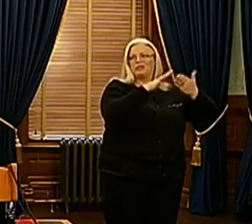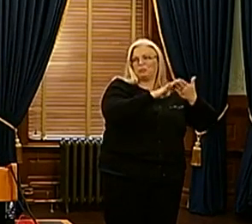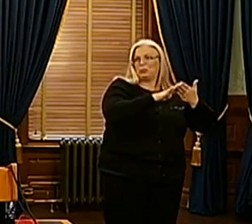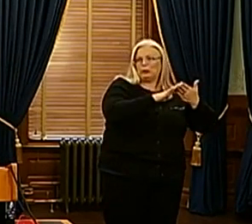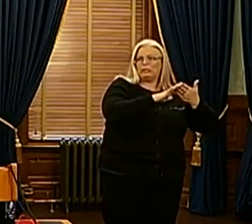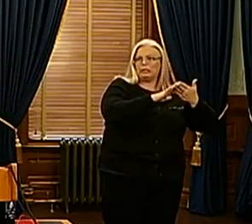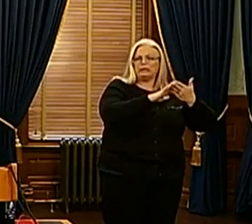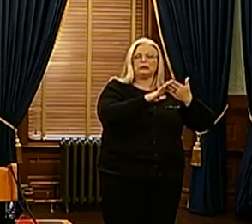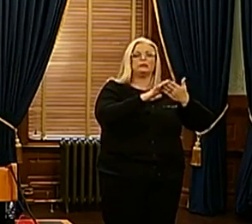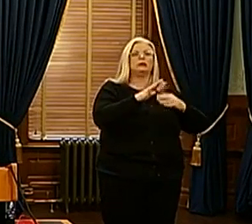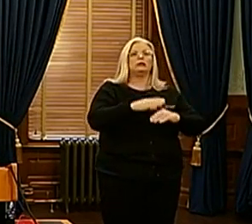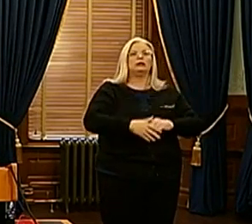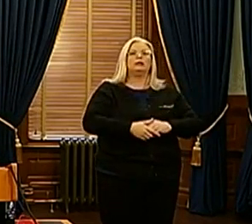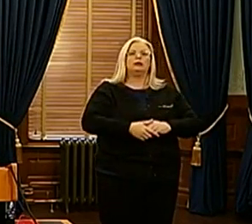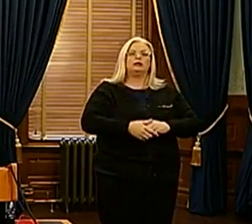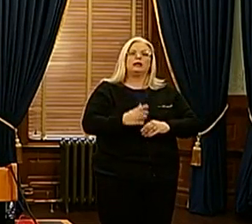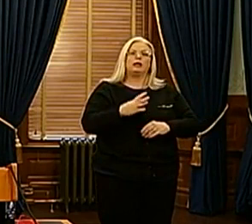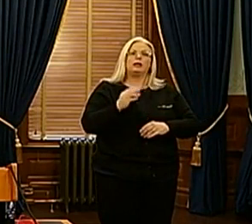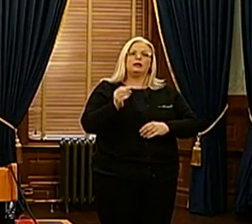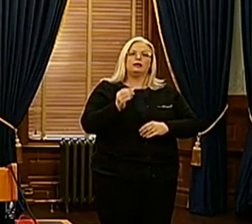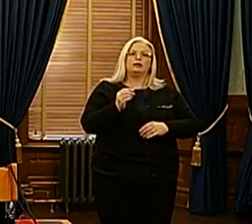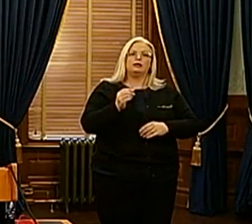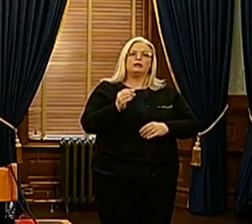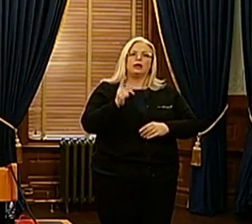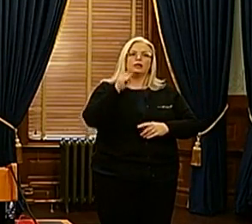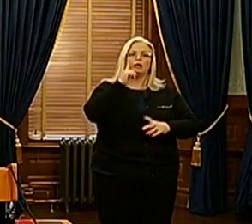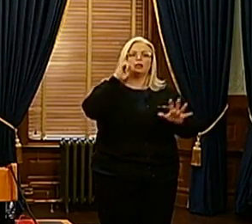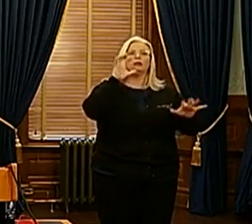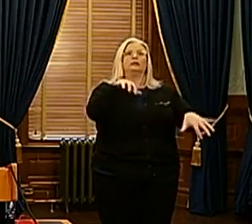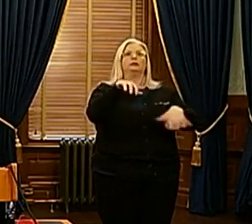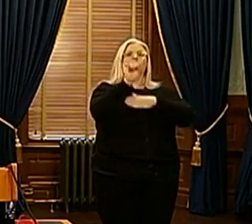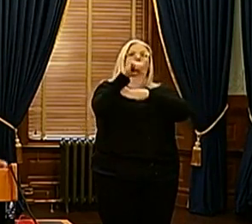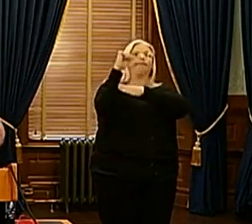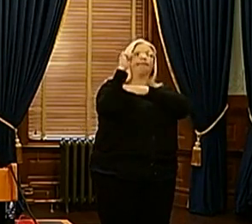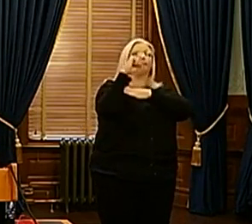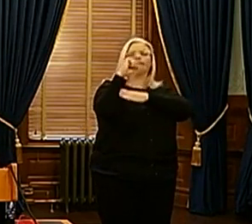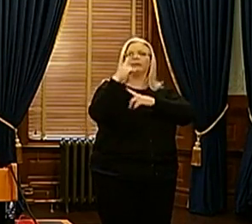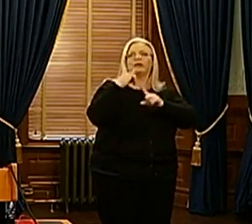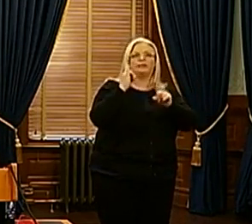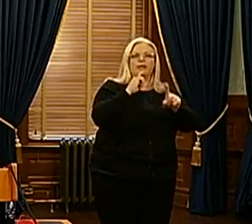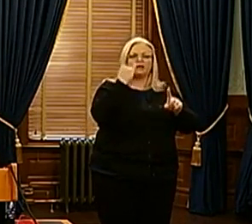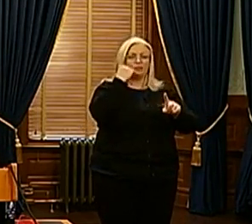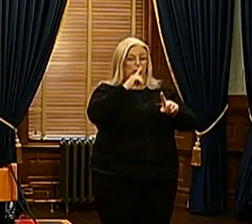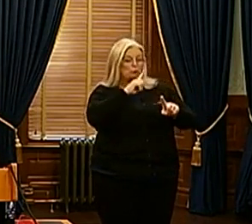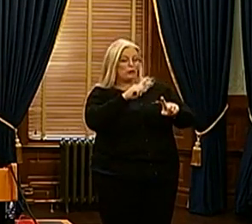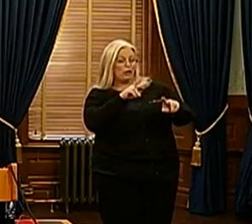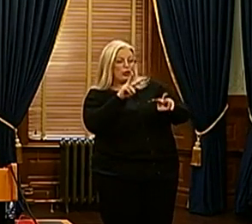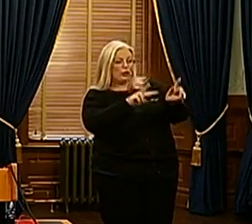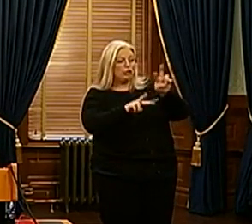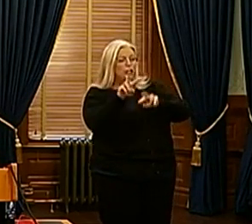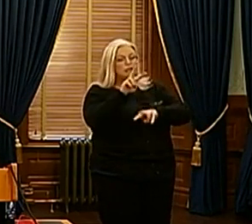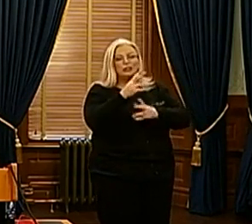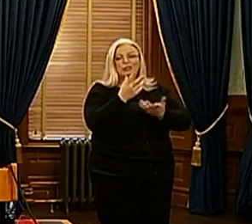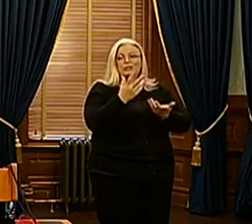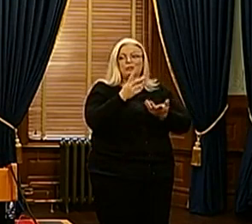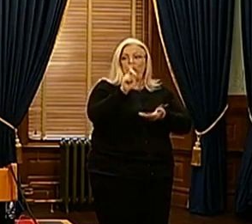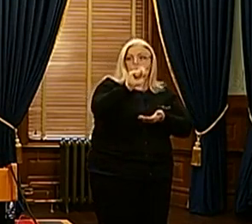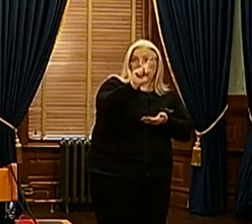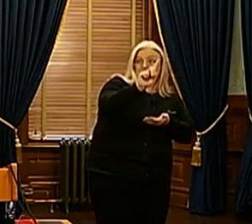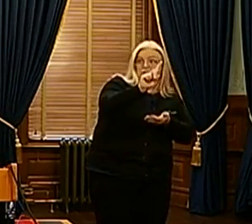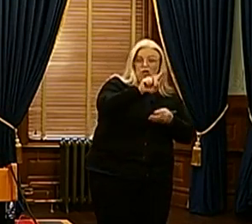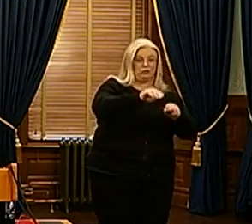And I think that the jolt of that, you know, if you look at